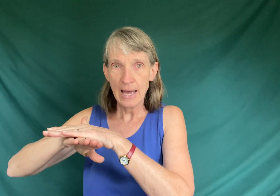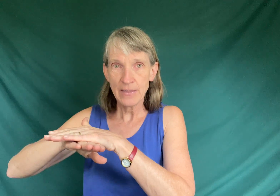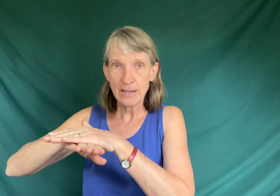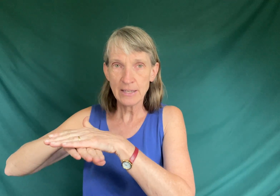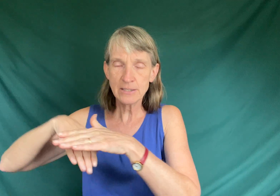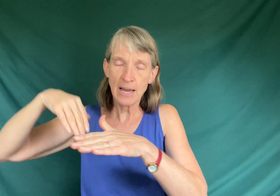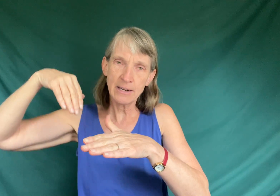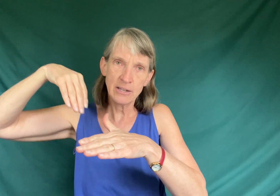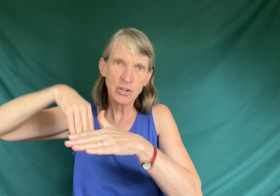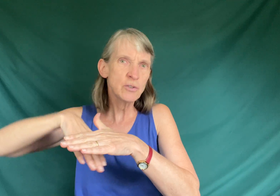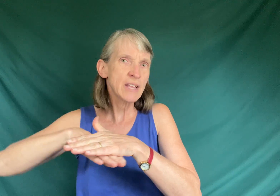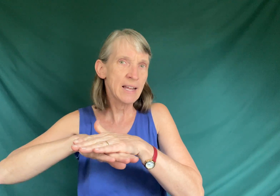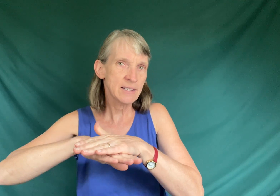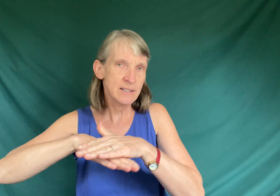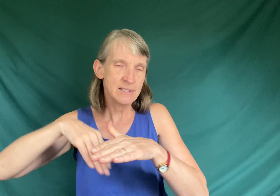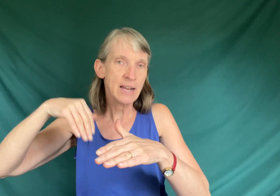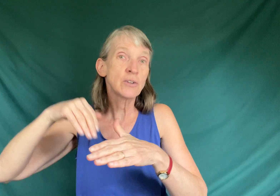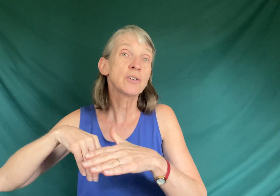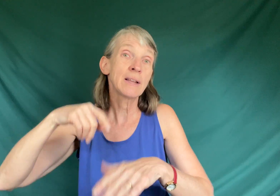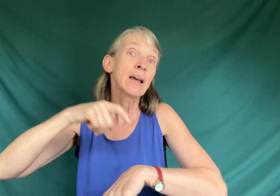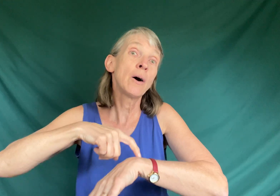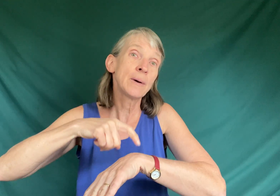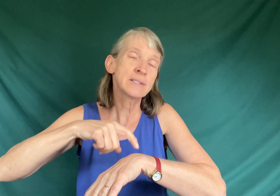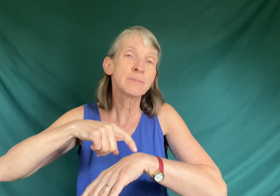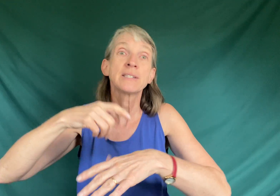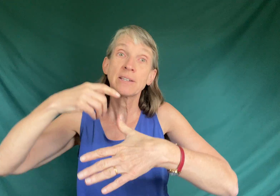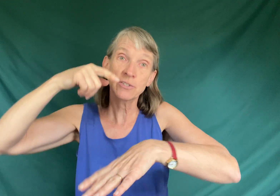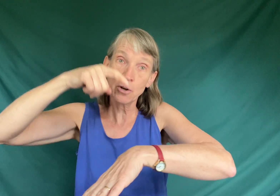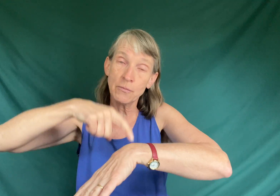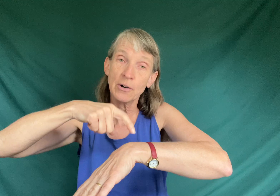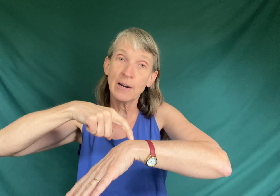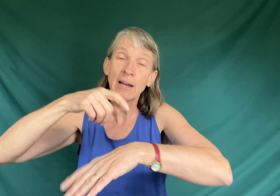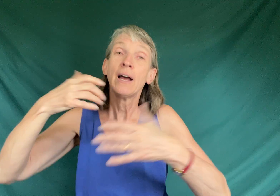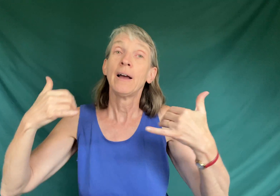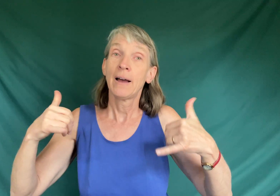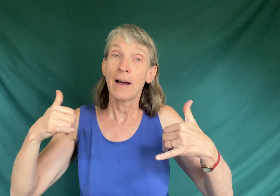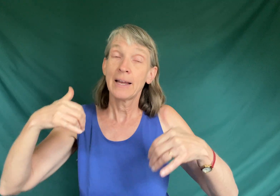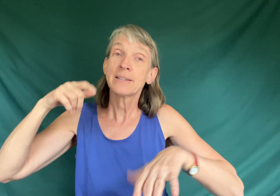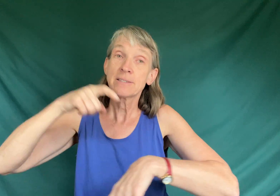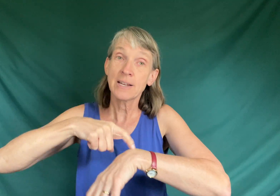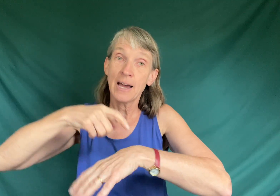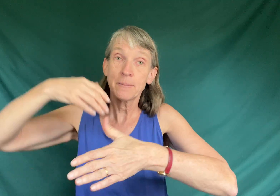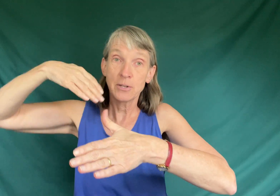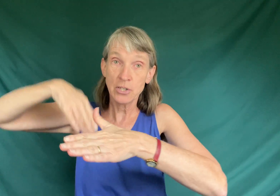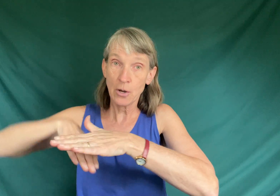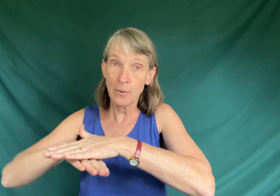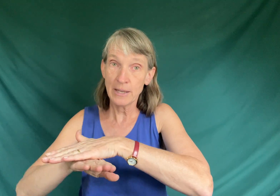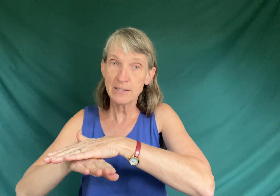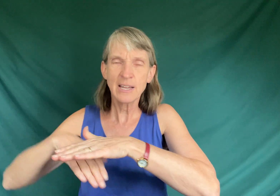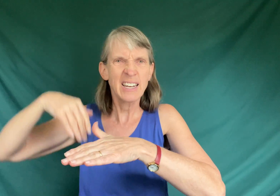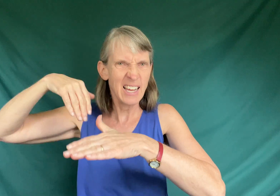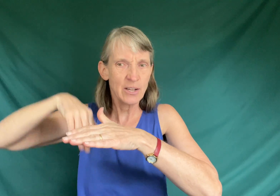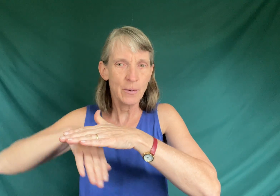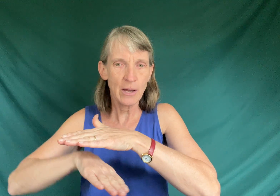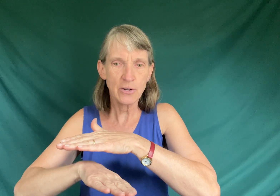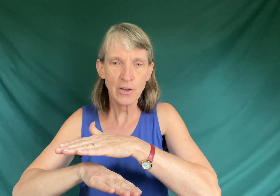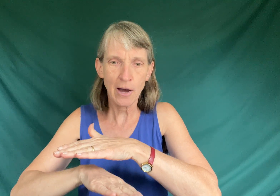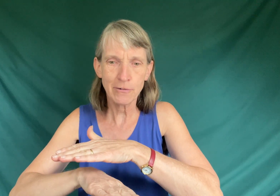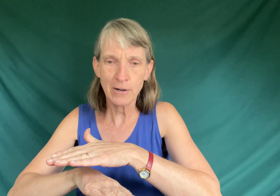then inside. You can use that sign also like, it's recess is over. It's time to go inside, kind of going under the cover of